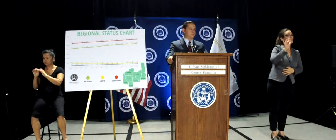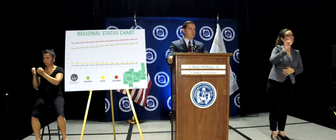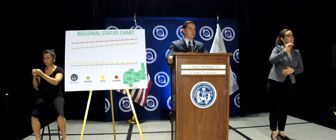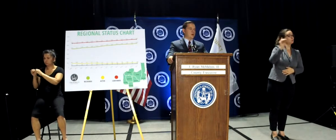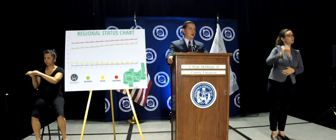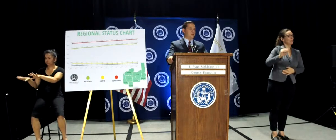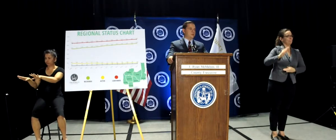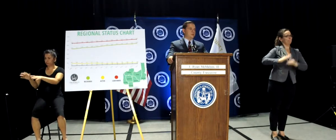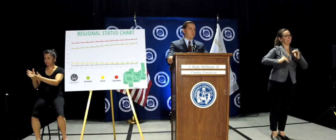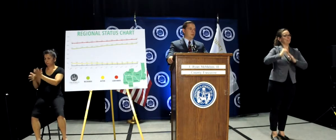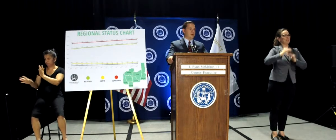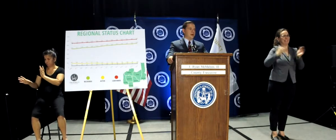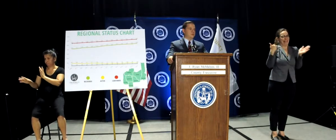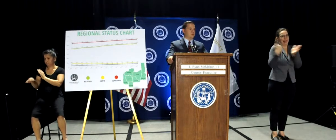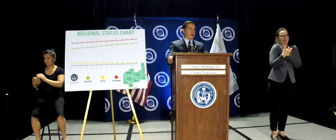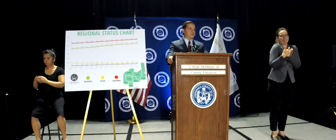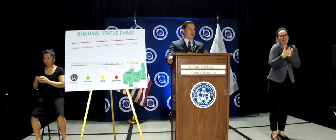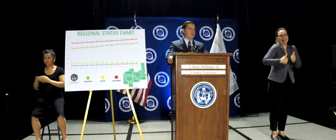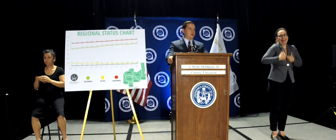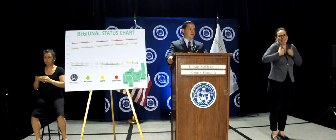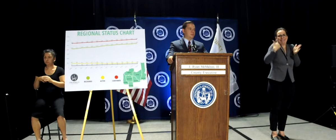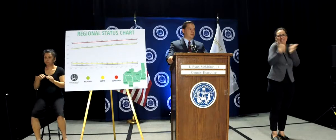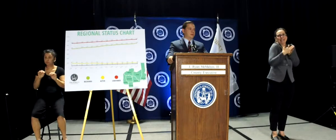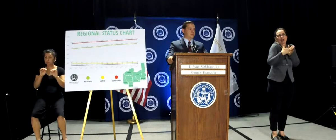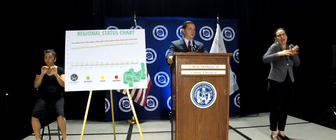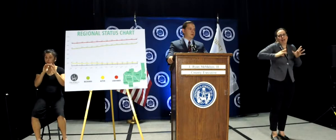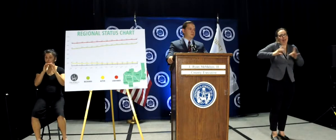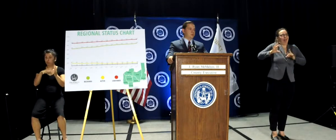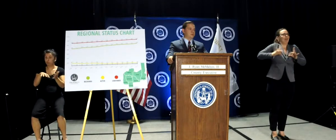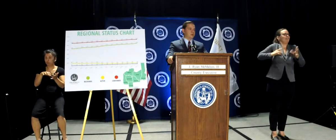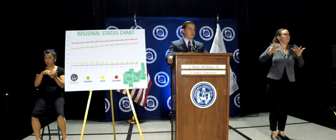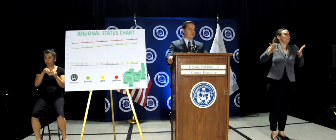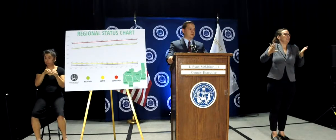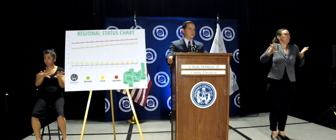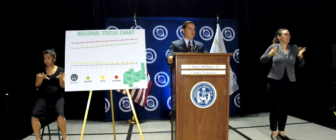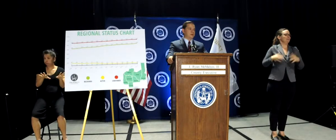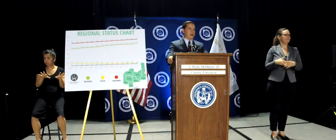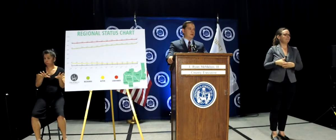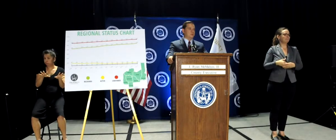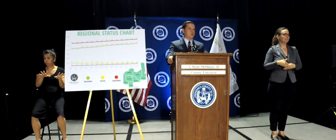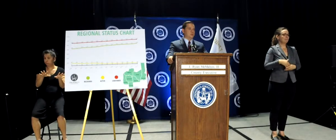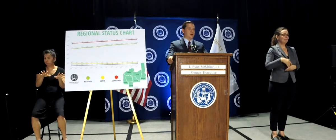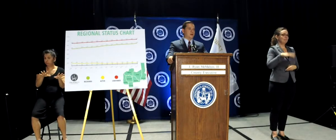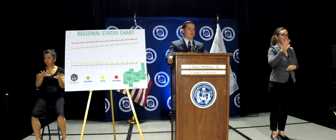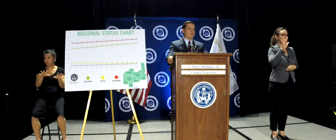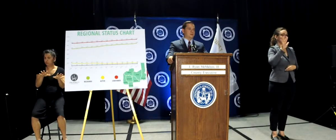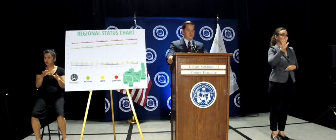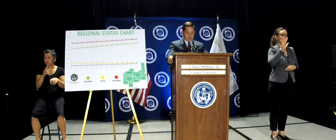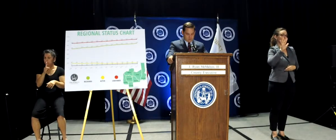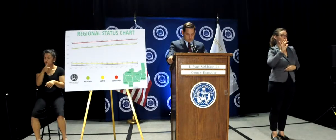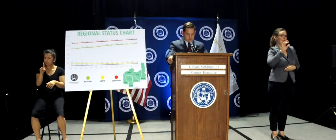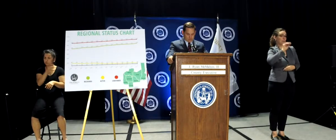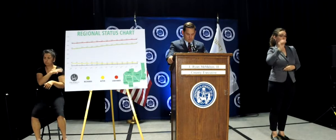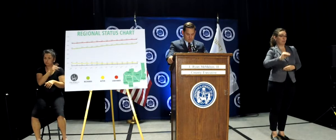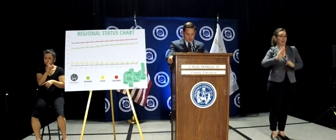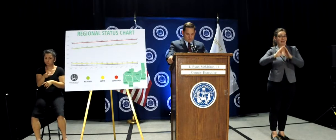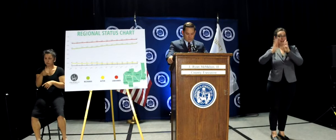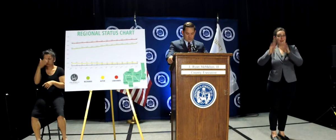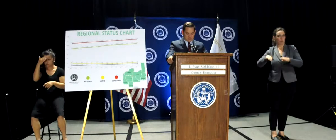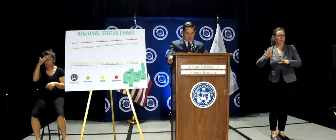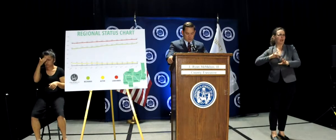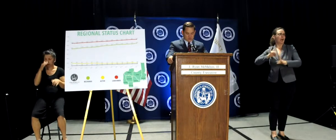contacts. Remember, the household contacts come because most likely somebody got a community spread case.